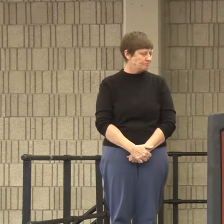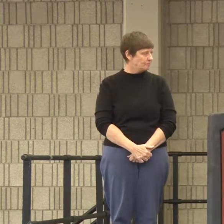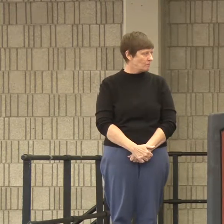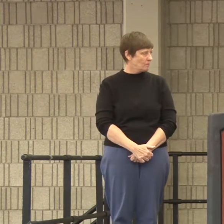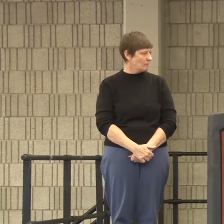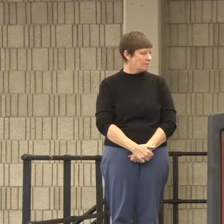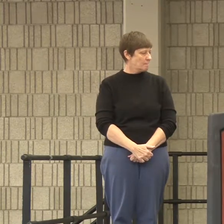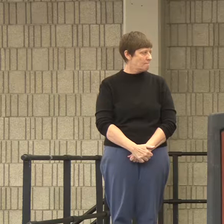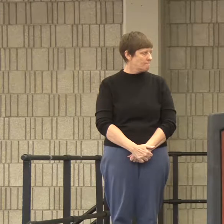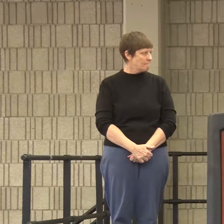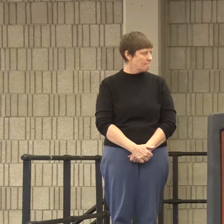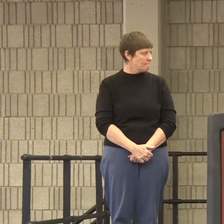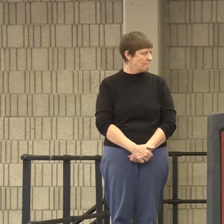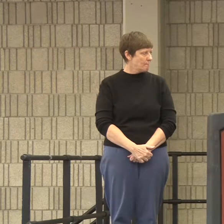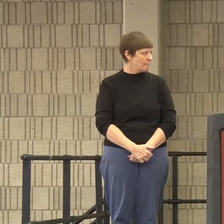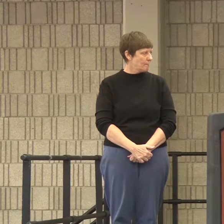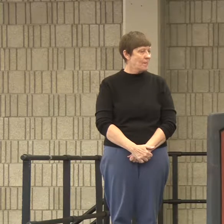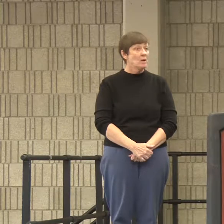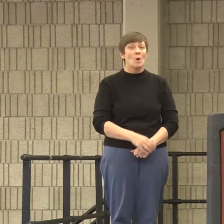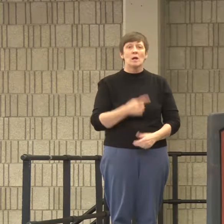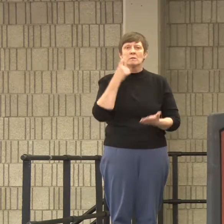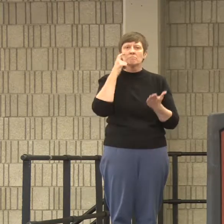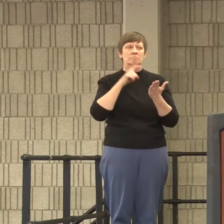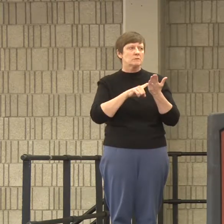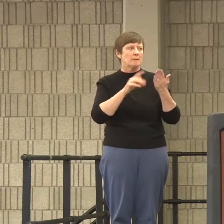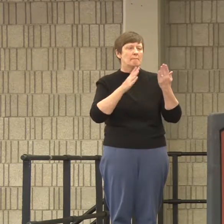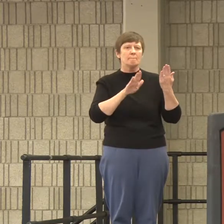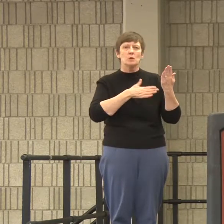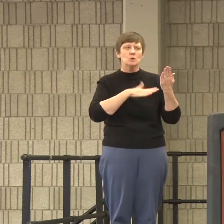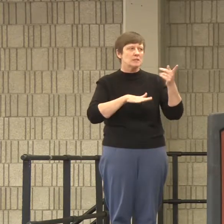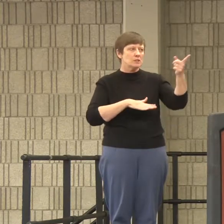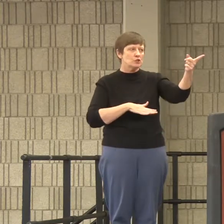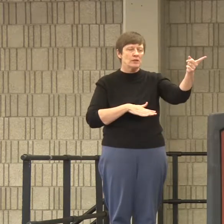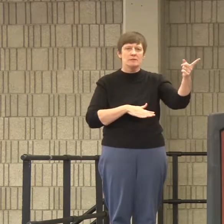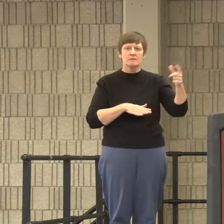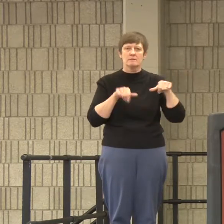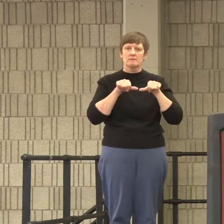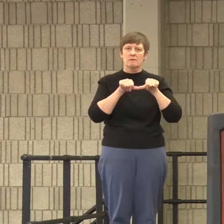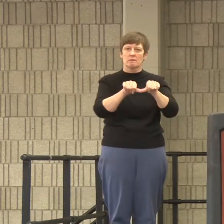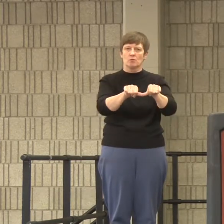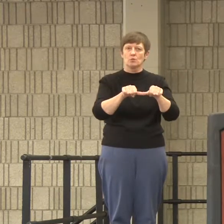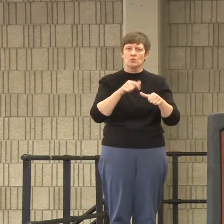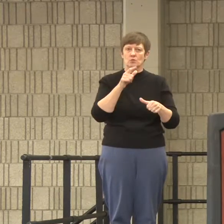And also acknowledge our musicians who have helped us and graced our presence